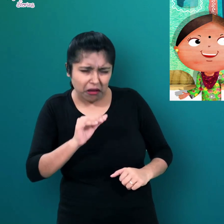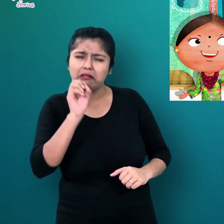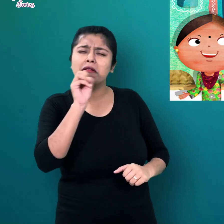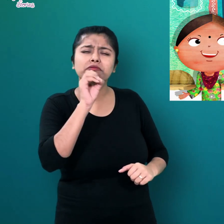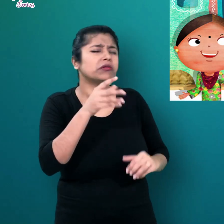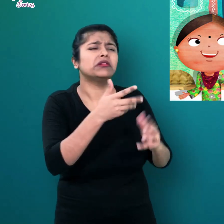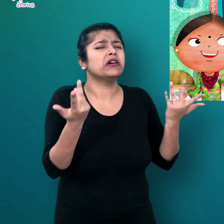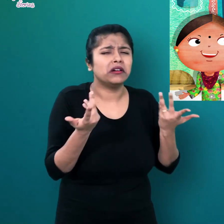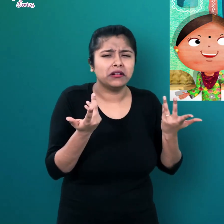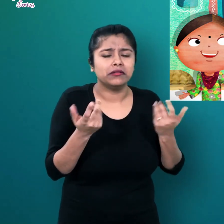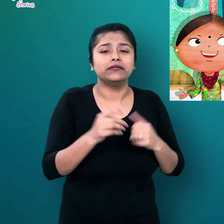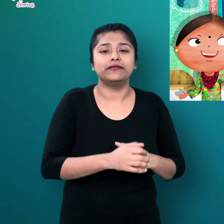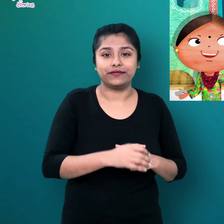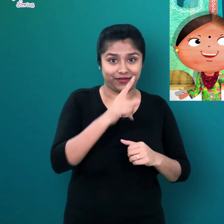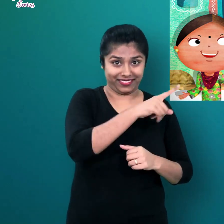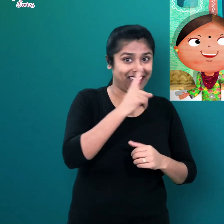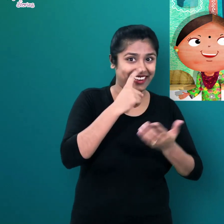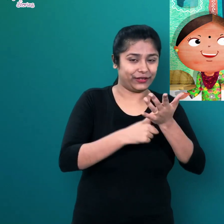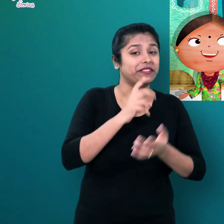Riju Didi?" asked Manju.